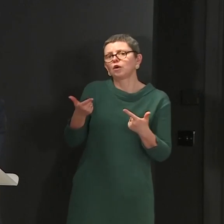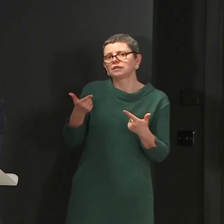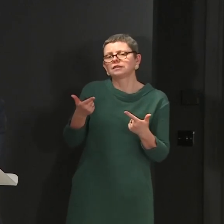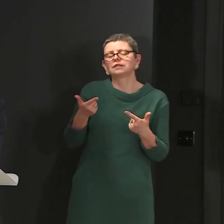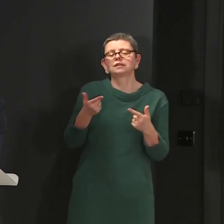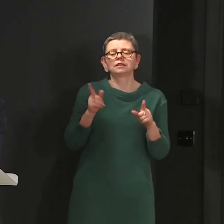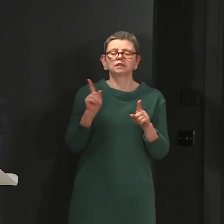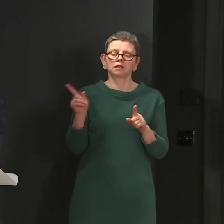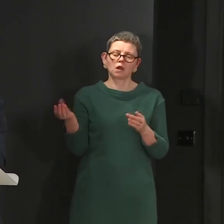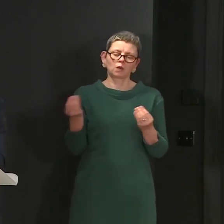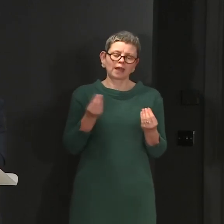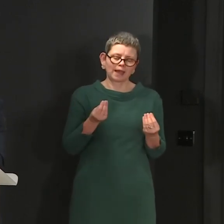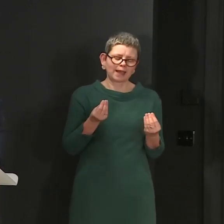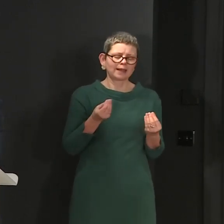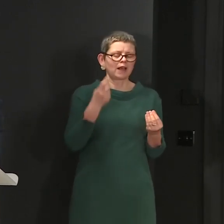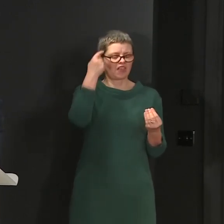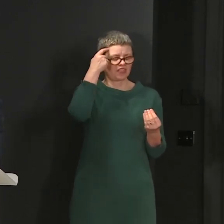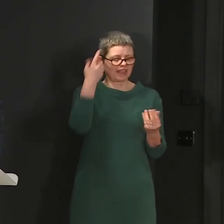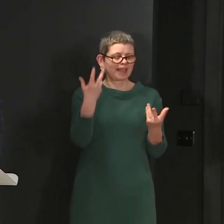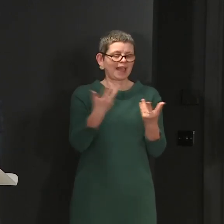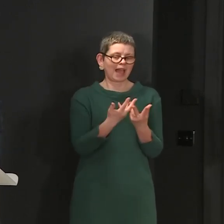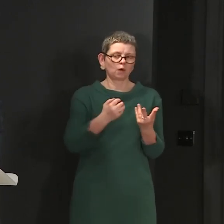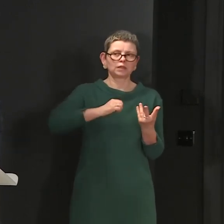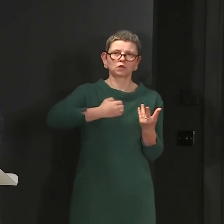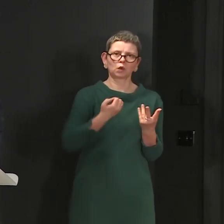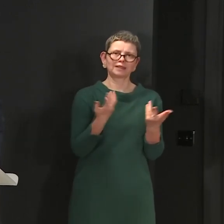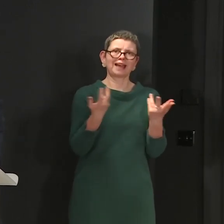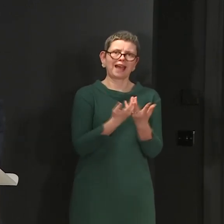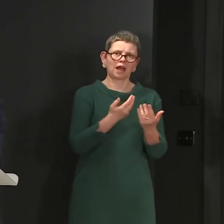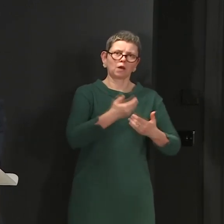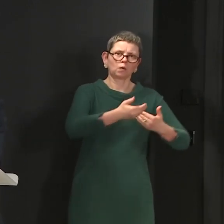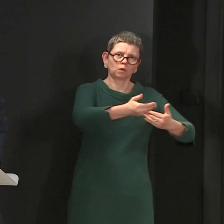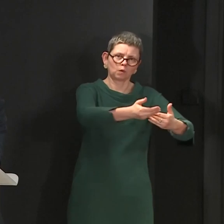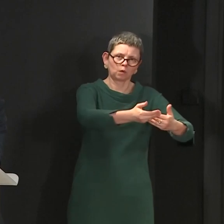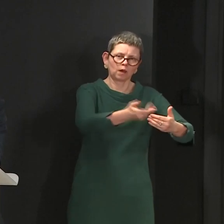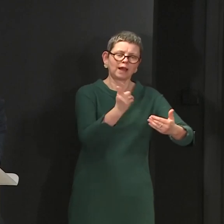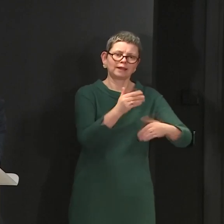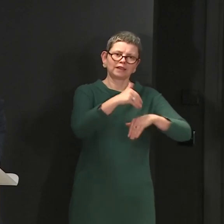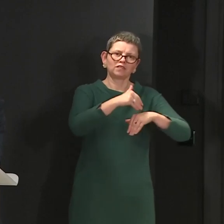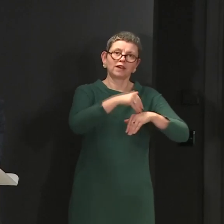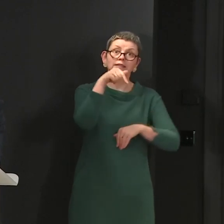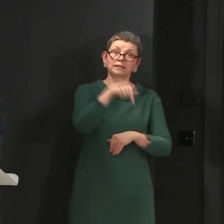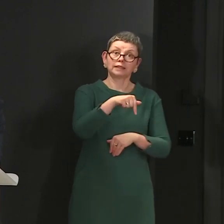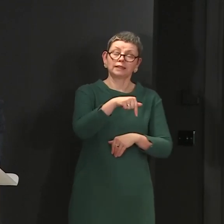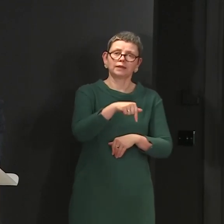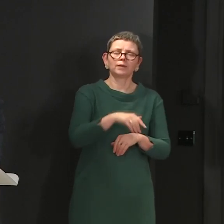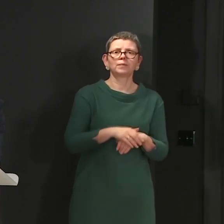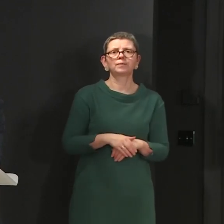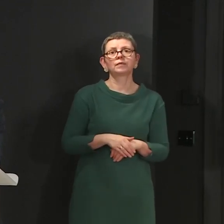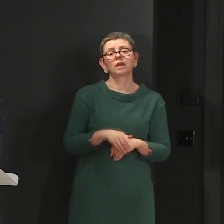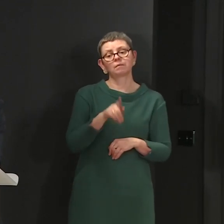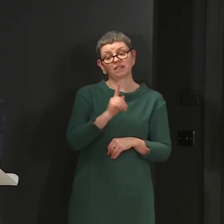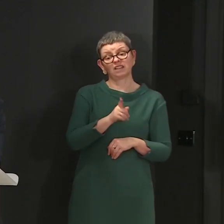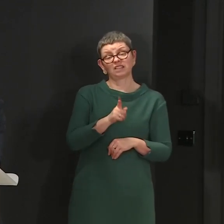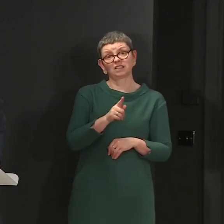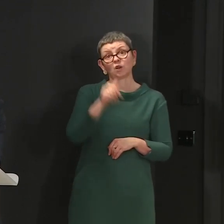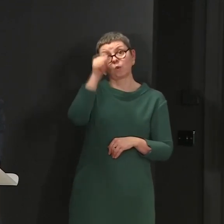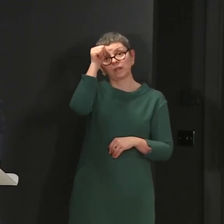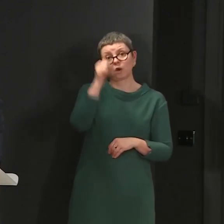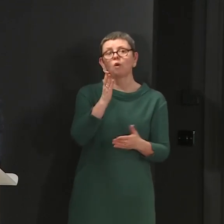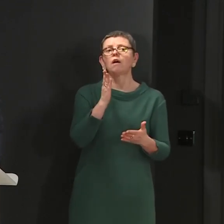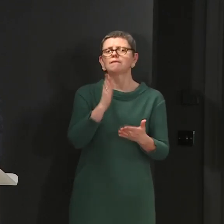how we apply those models within Scotland and what impacts that might have on our population as well. Now, as I say, this is one where we know that there are